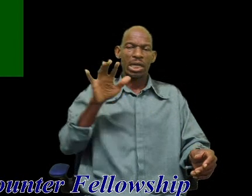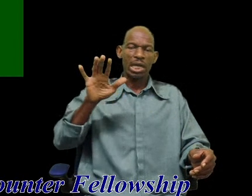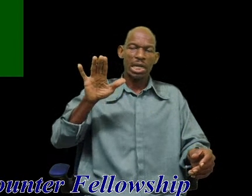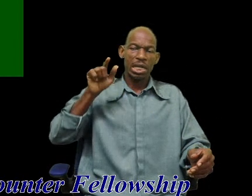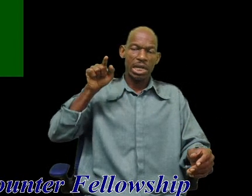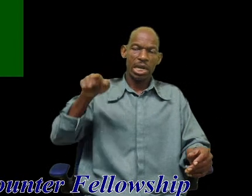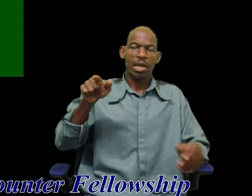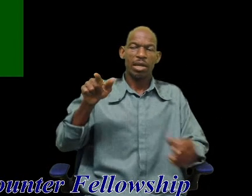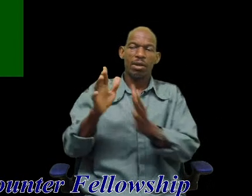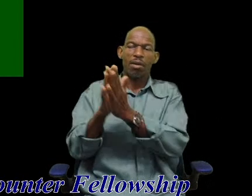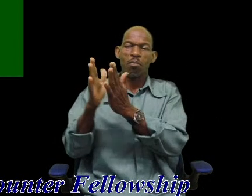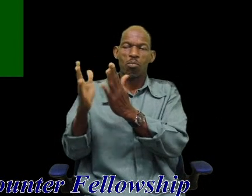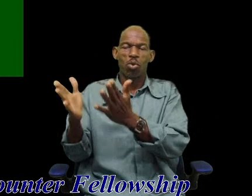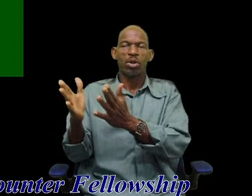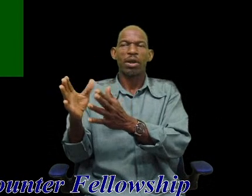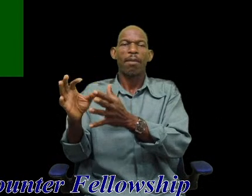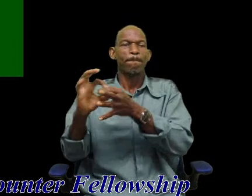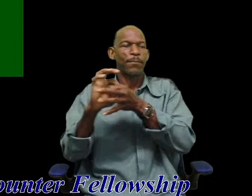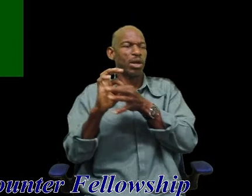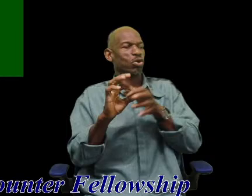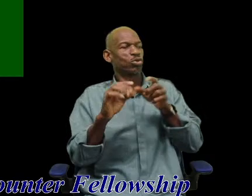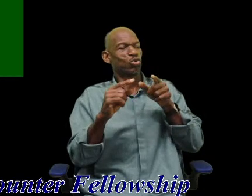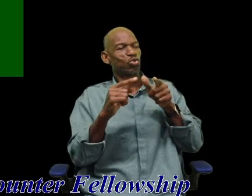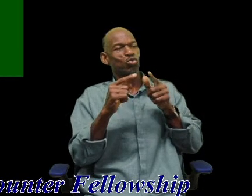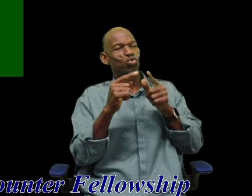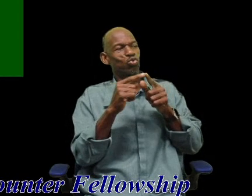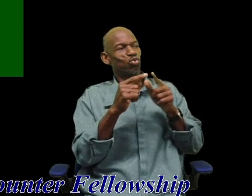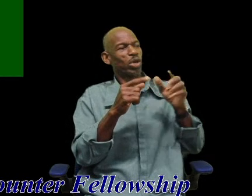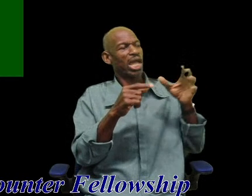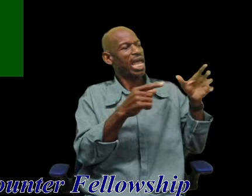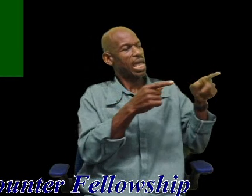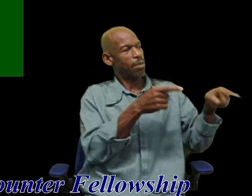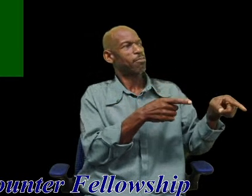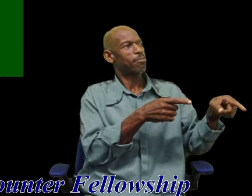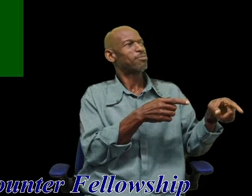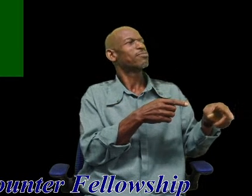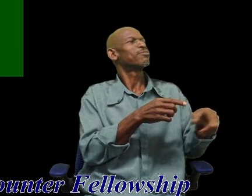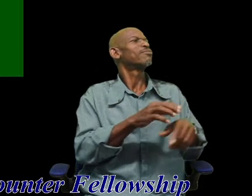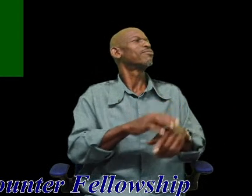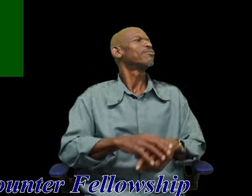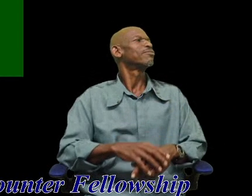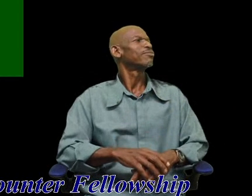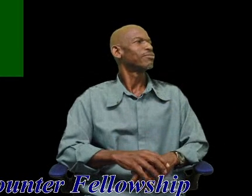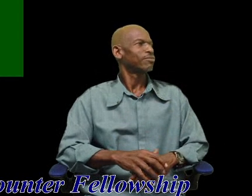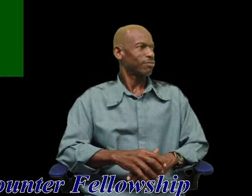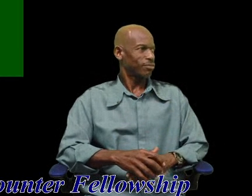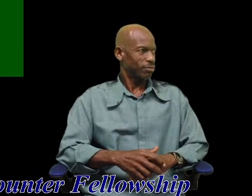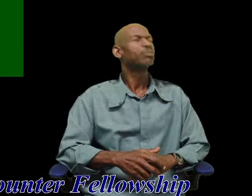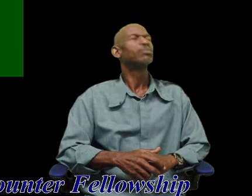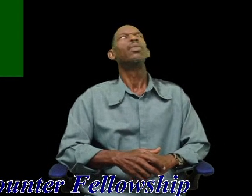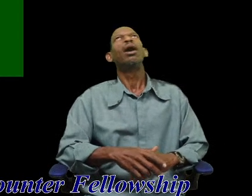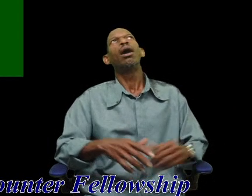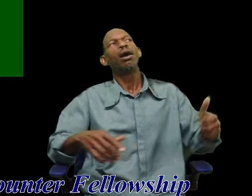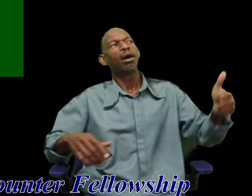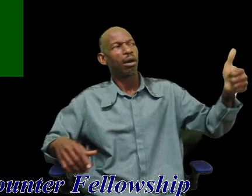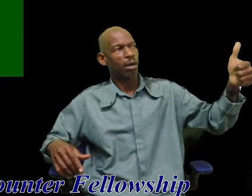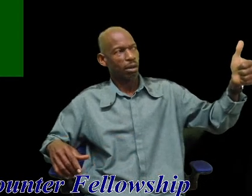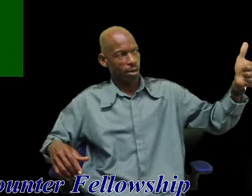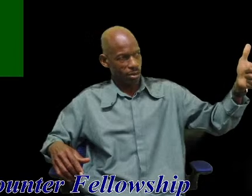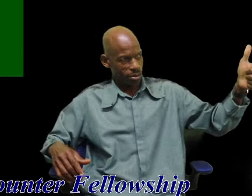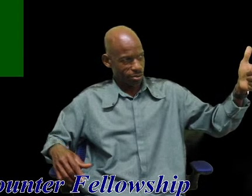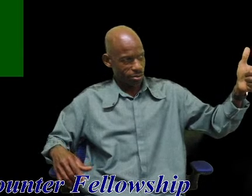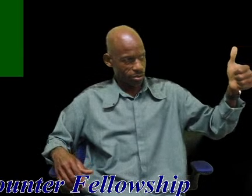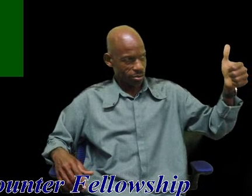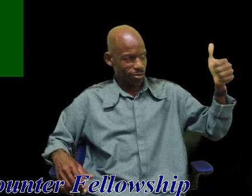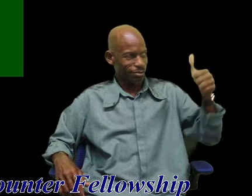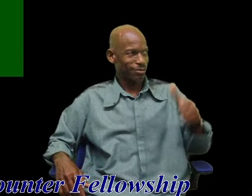And I'm just putting slash belong. So I'm using that word, belong or own. So the